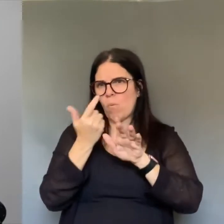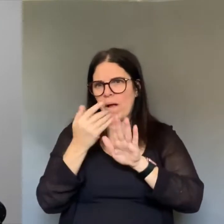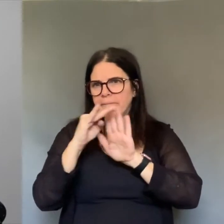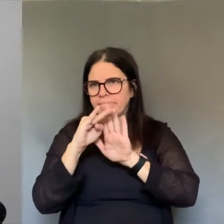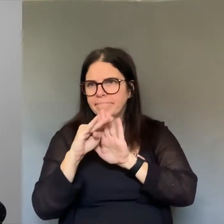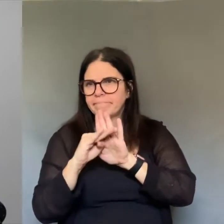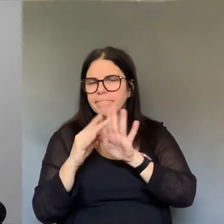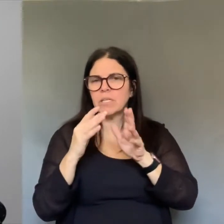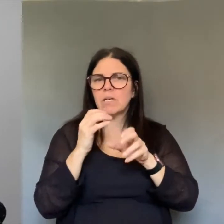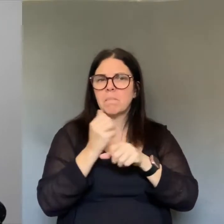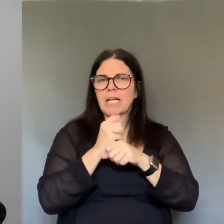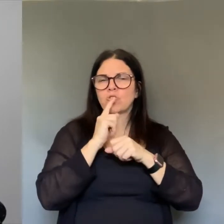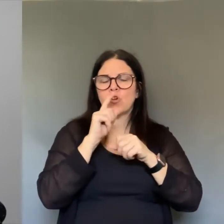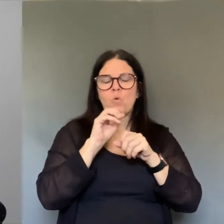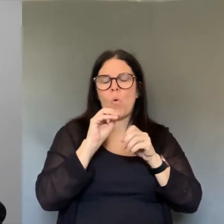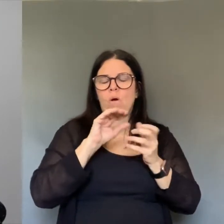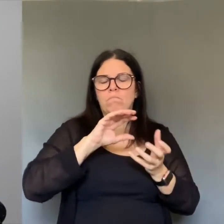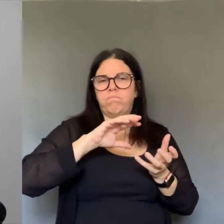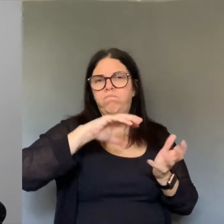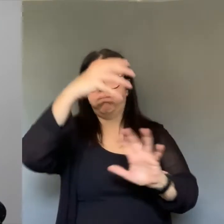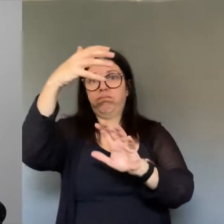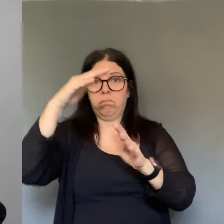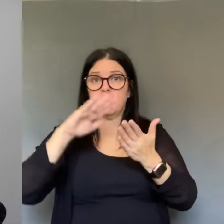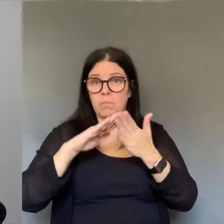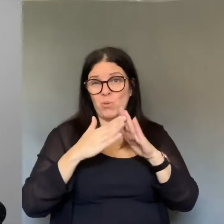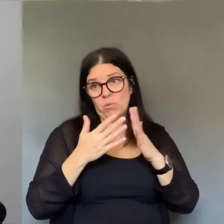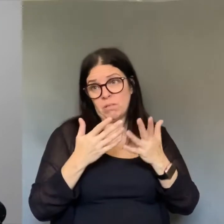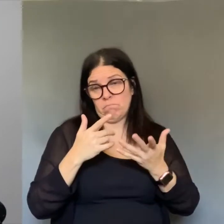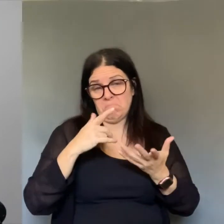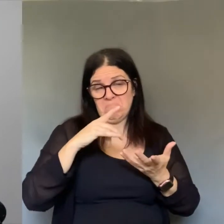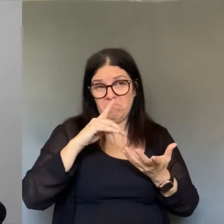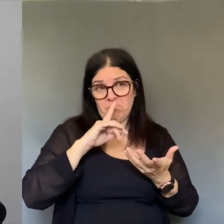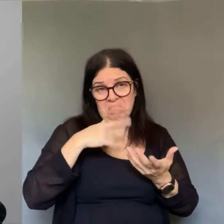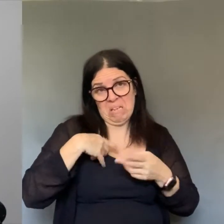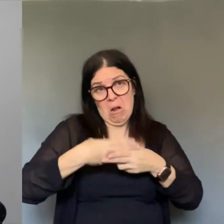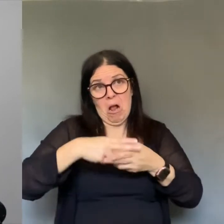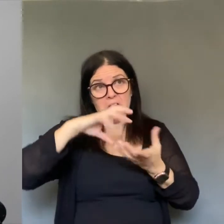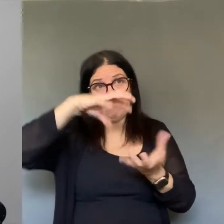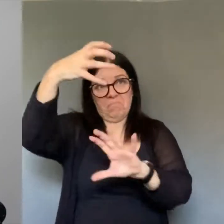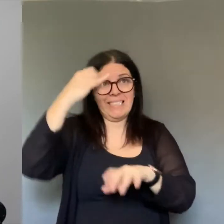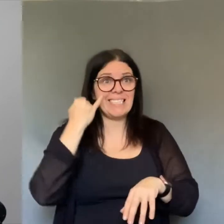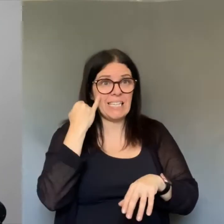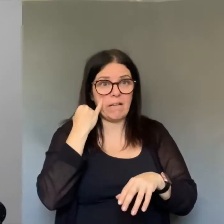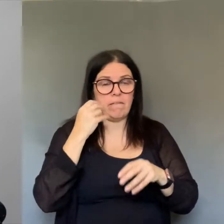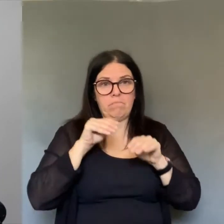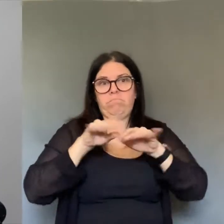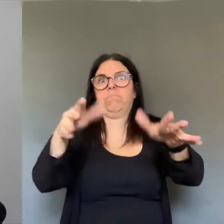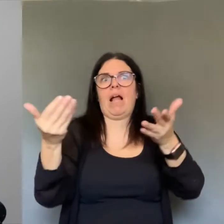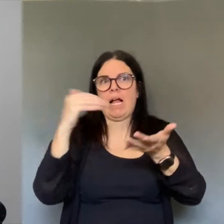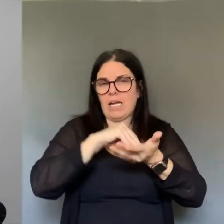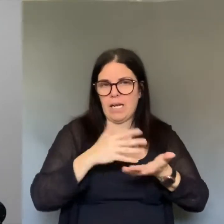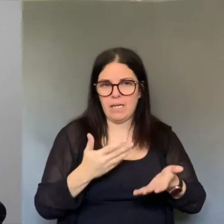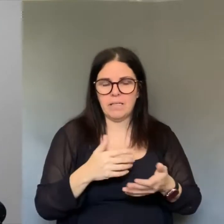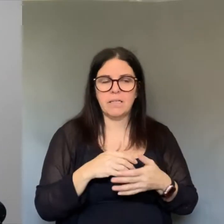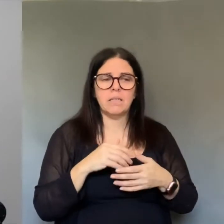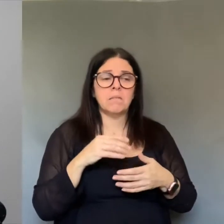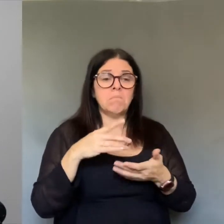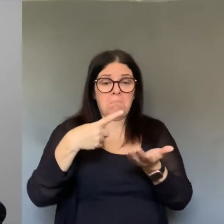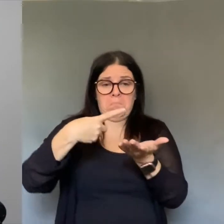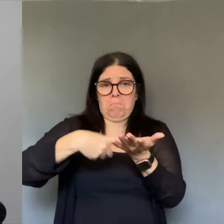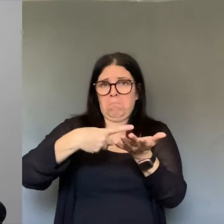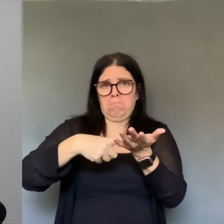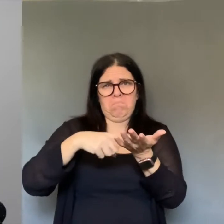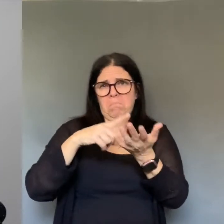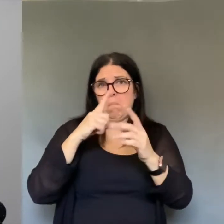take those steps in the right way to prevent any major disaster in the community, let's put it this